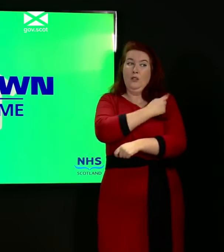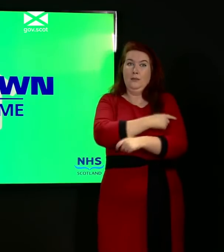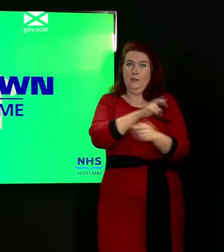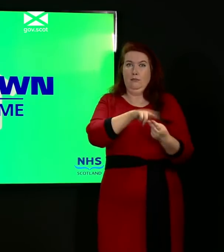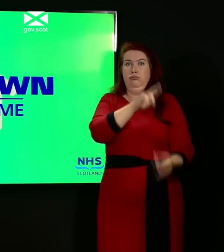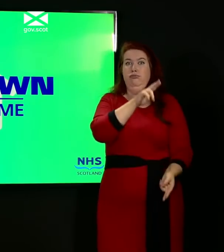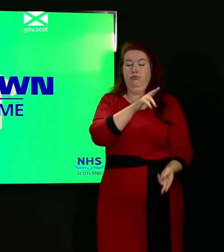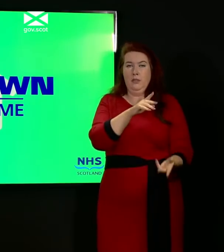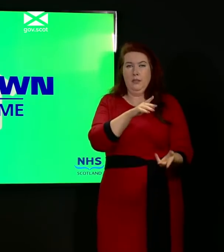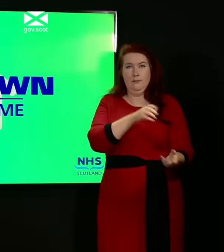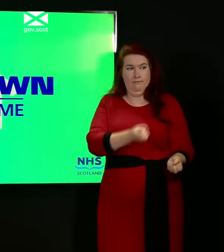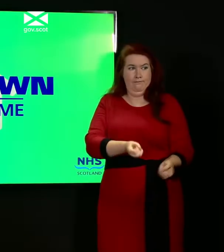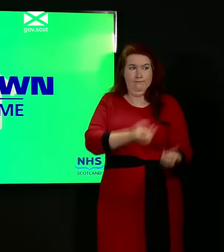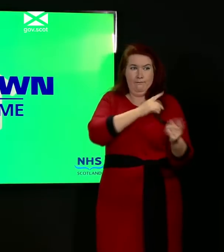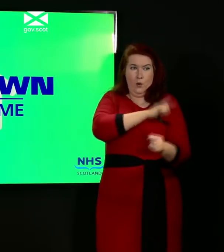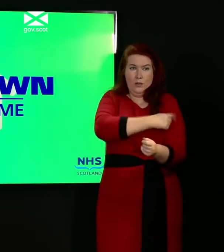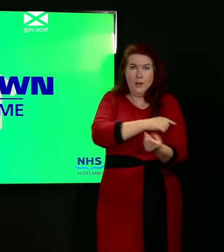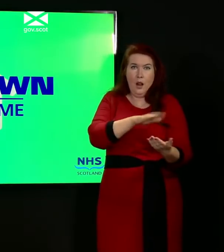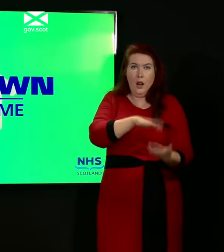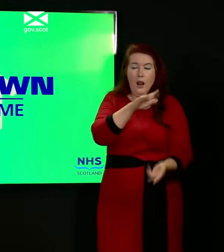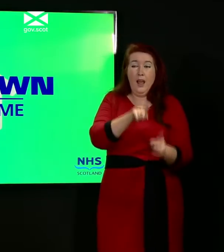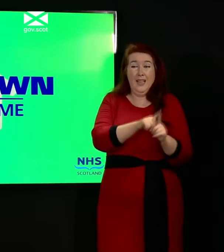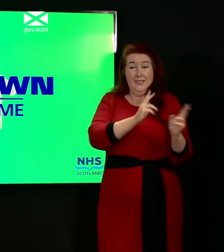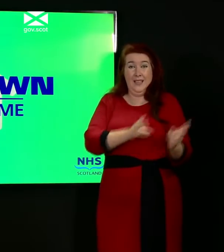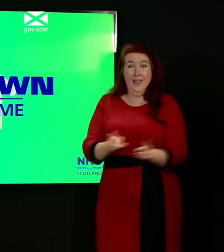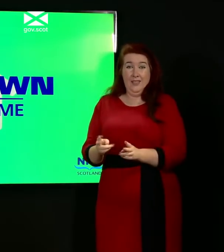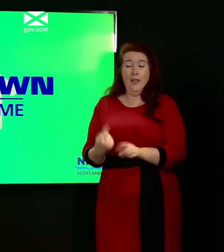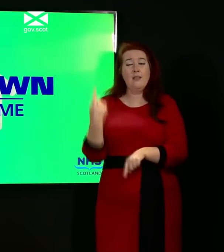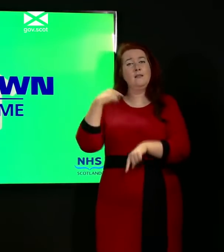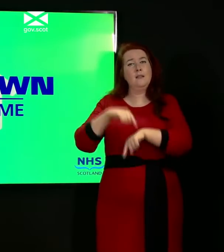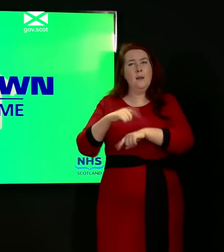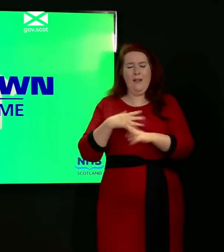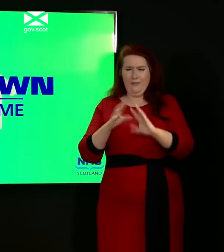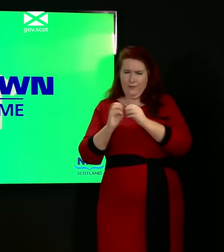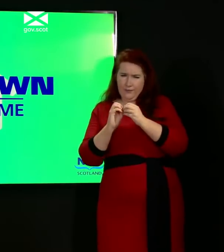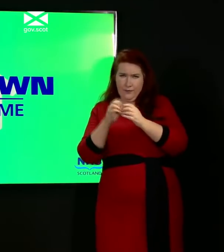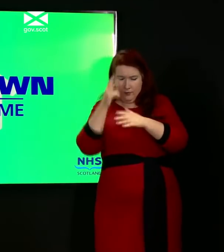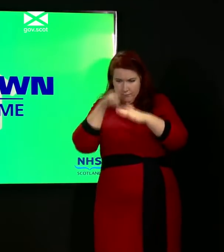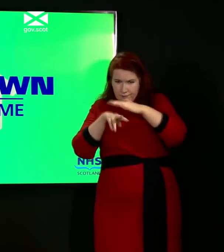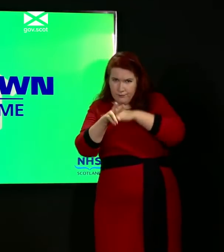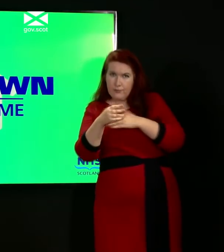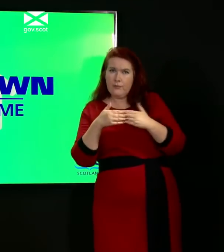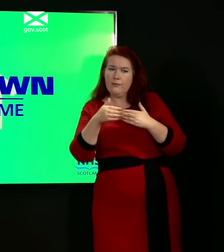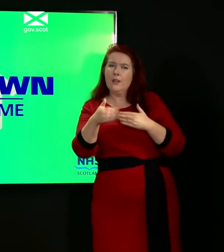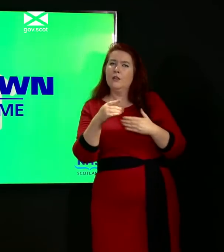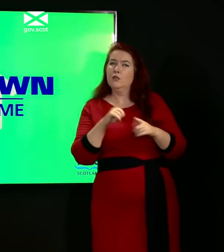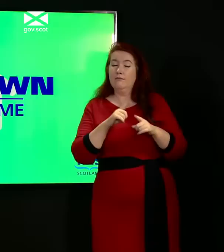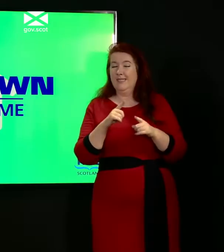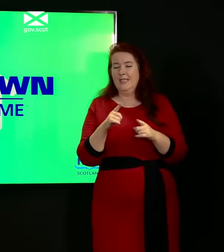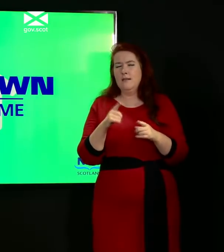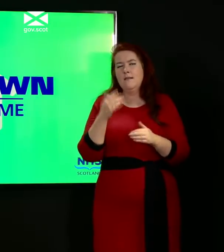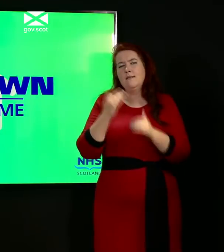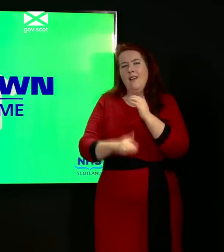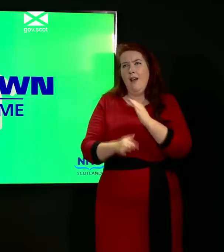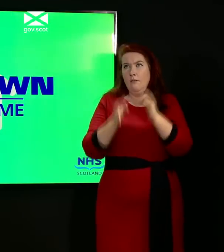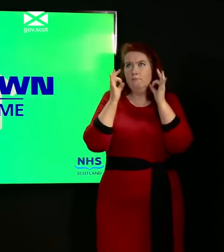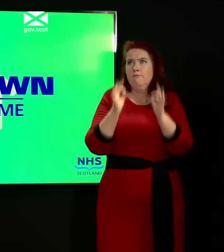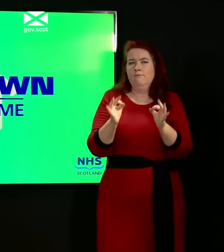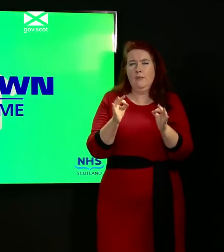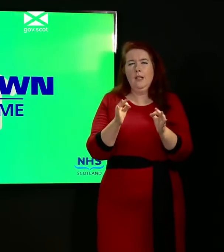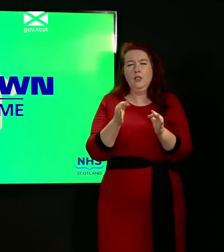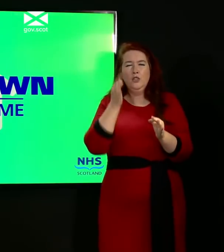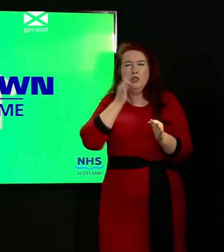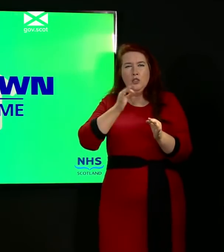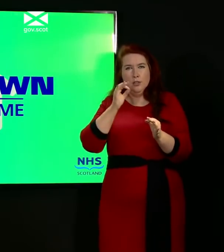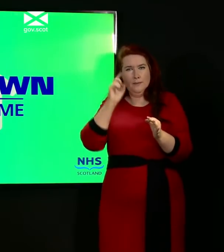mortality. We also, at the same time, published modelling using scenarios that cannot be definite. Modelling can never be truth. It